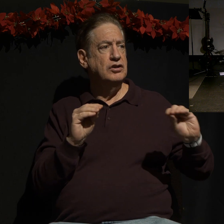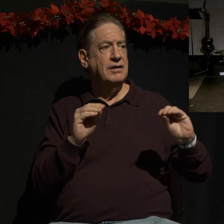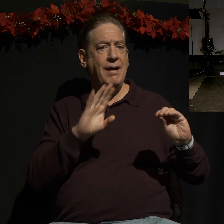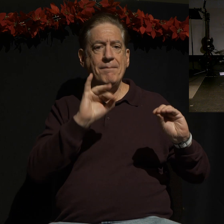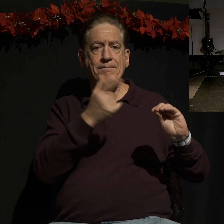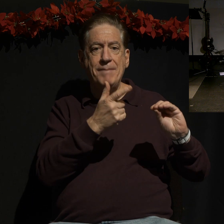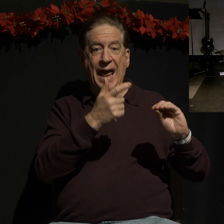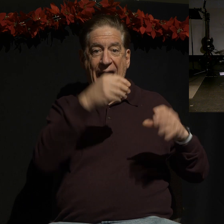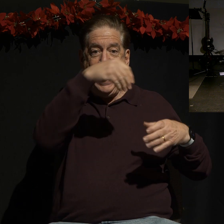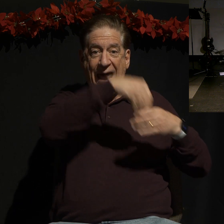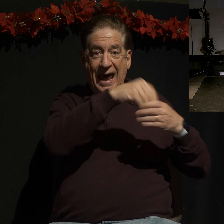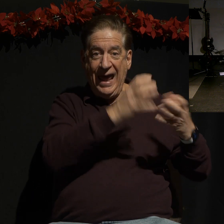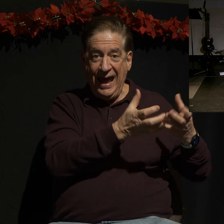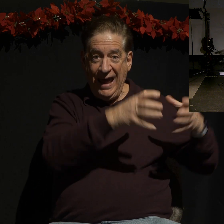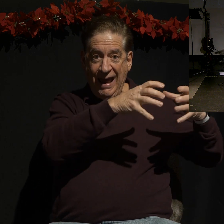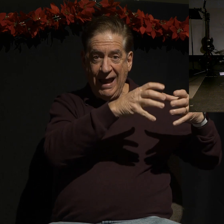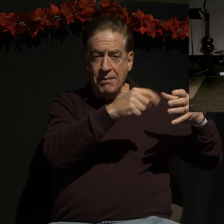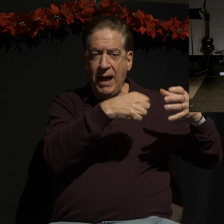with holes.